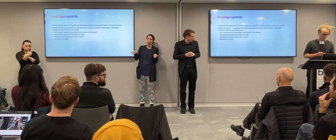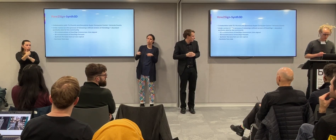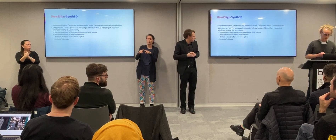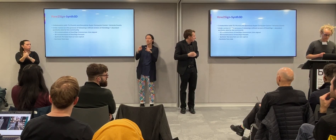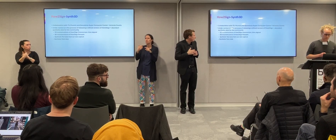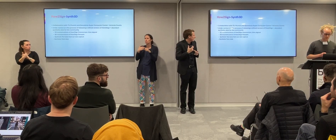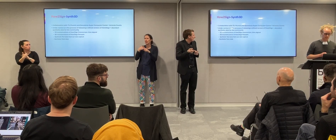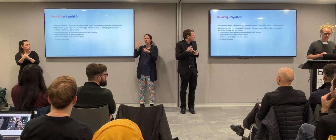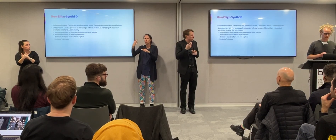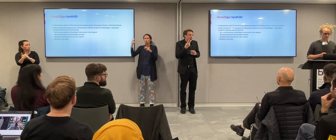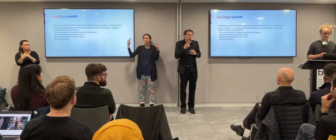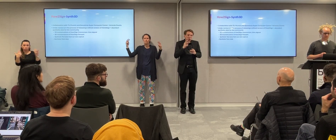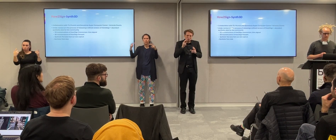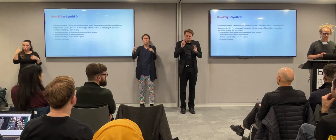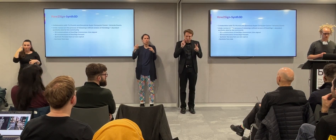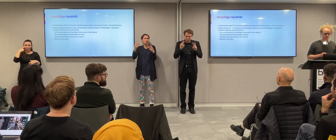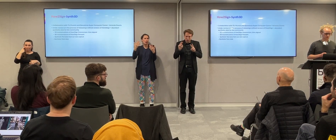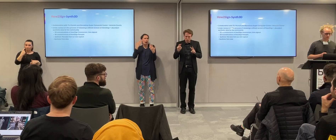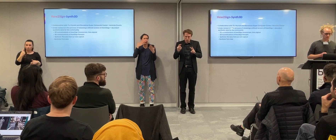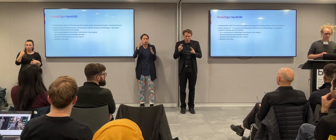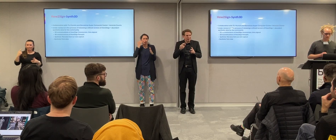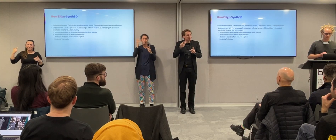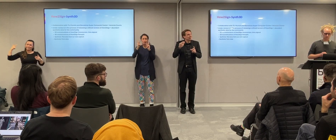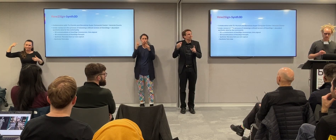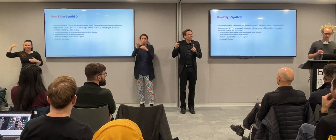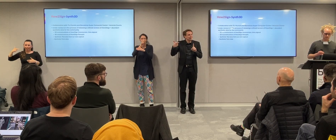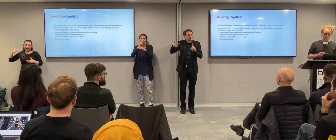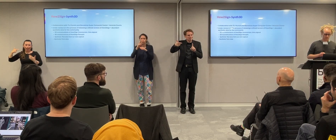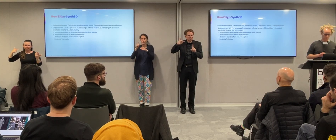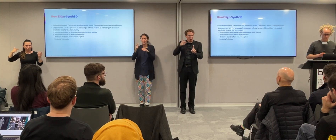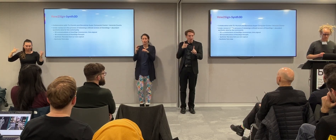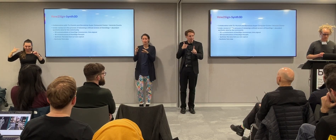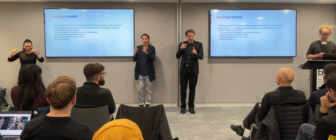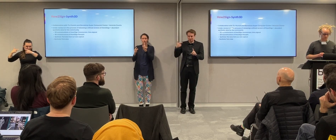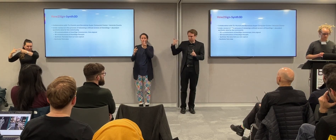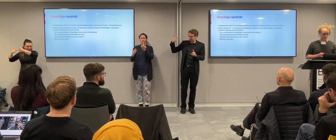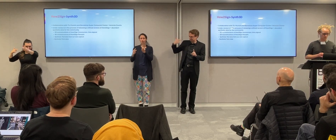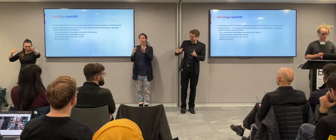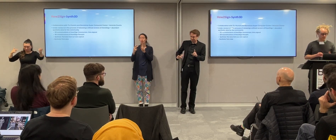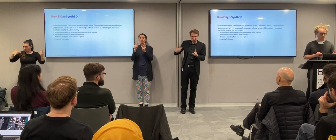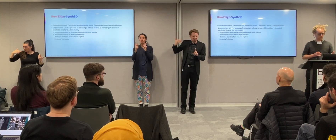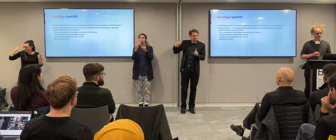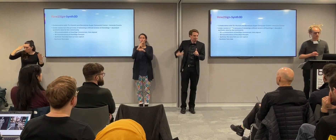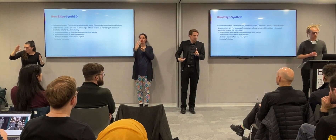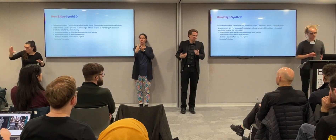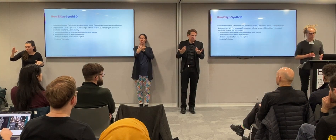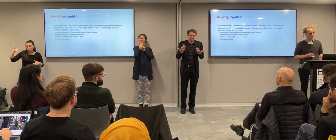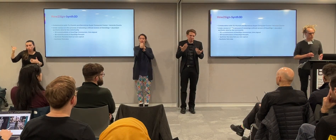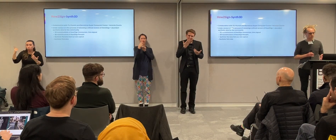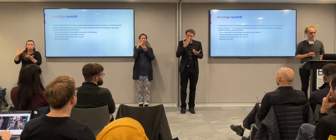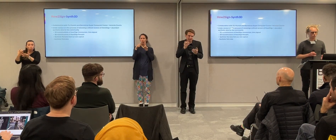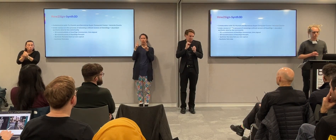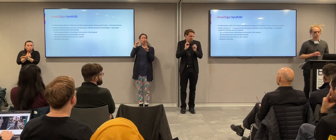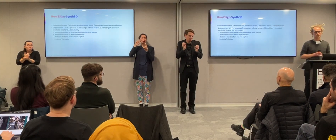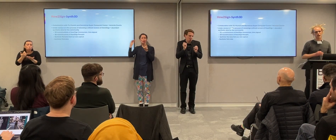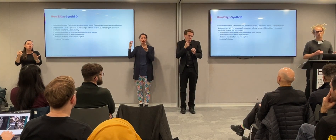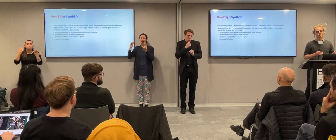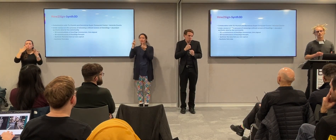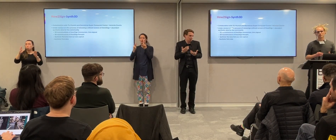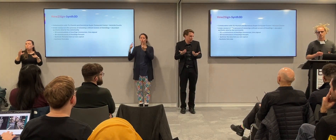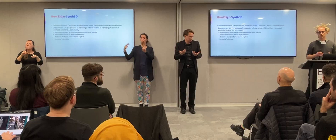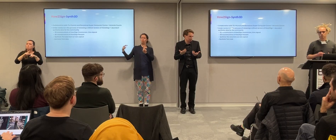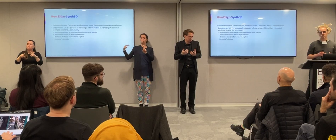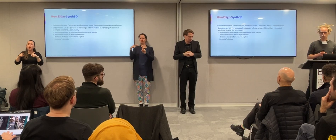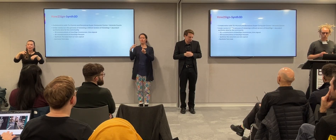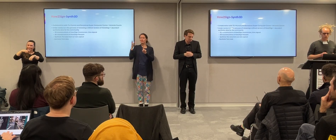I've not heard of anybody actually using the side view. Maybe I'm just not aware of that. But basically what we did was we time